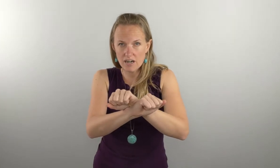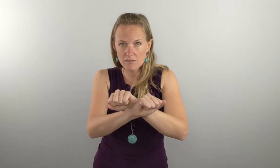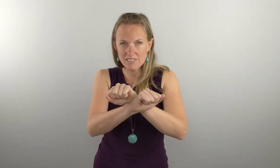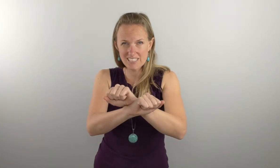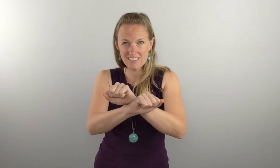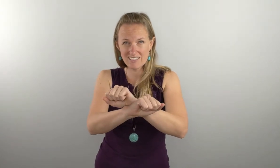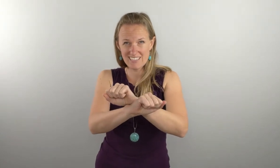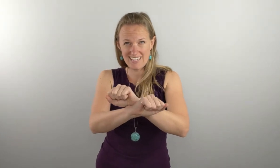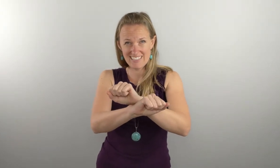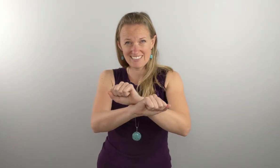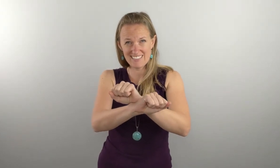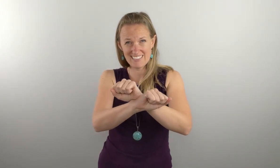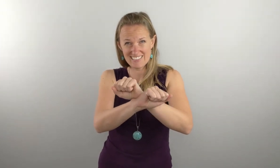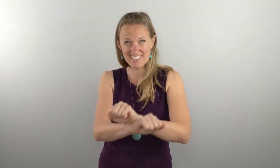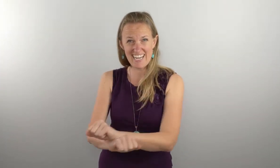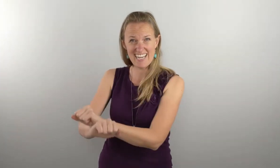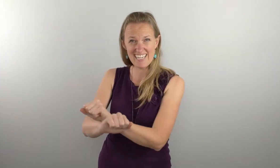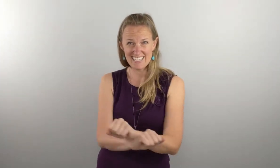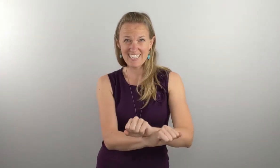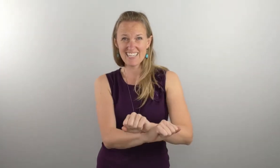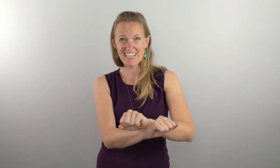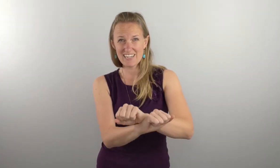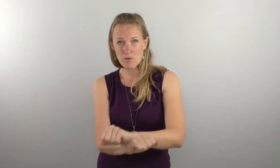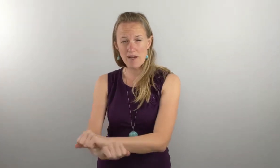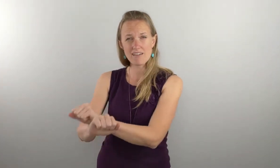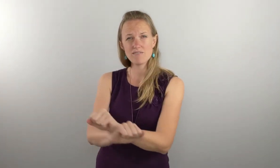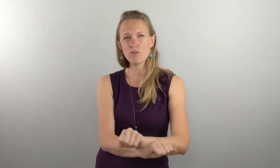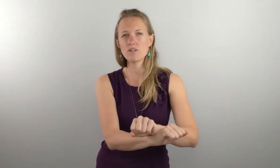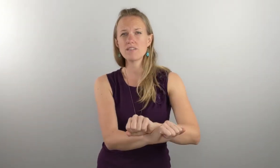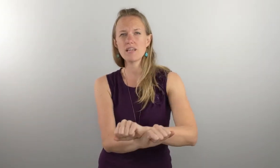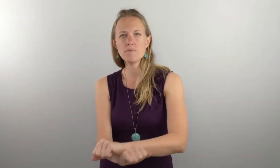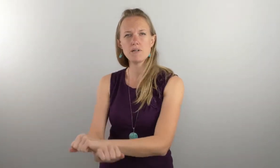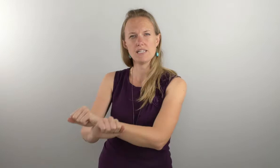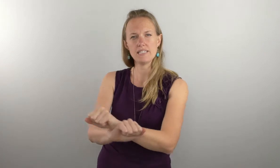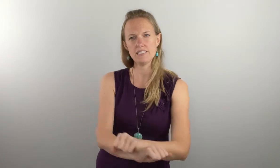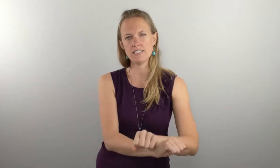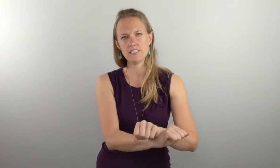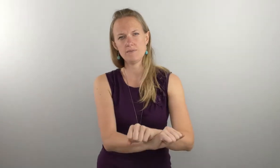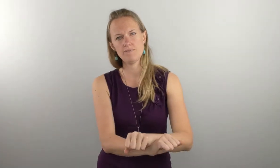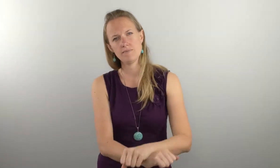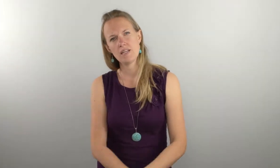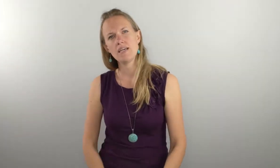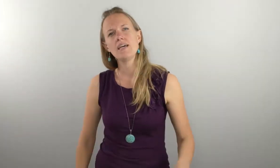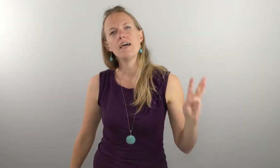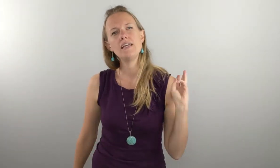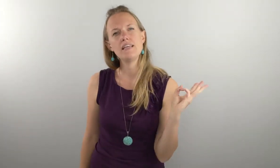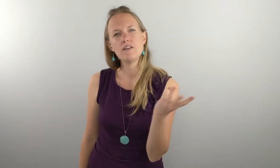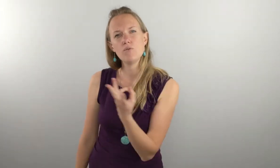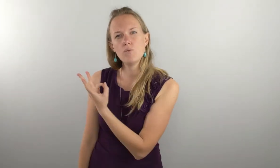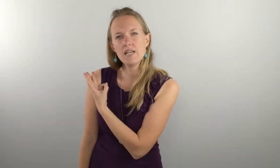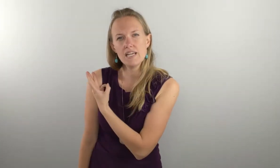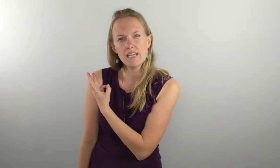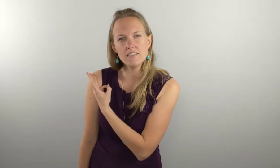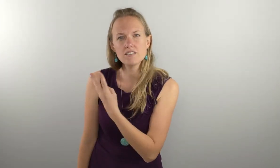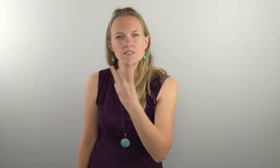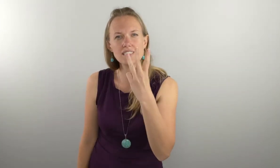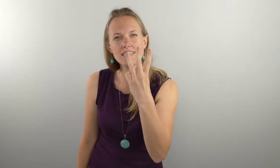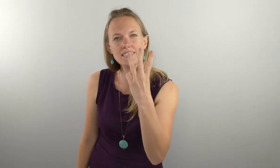arms here, hands here like they're tied, and kind of go back and forth, okay? Bondage. And then we, so once again,